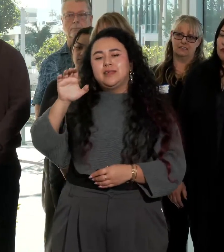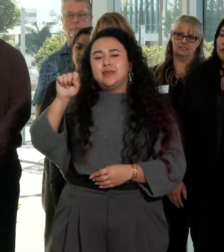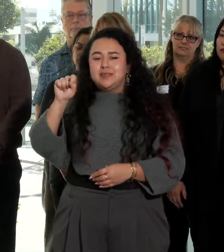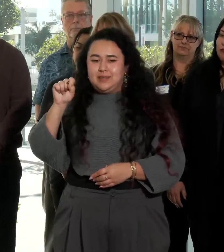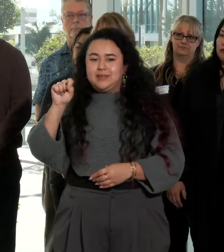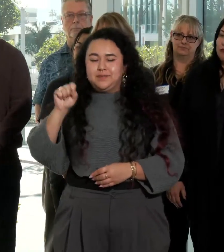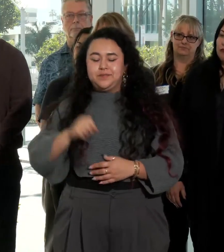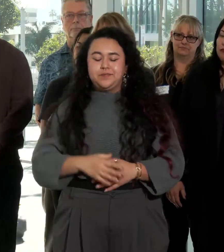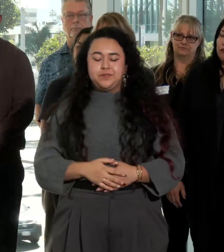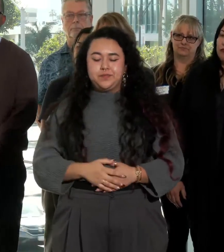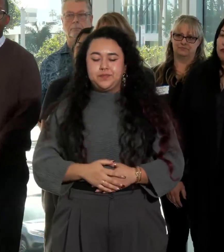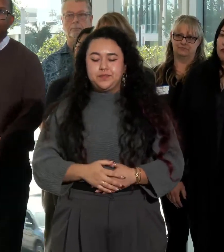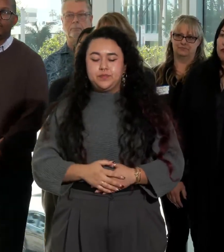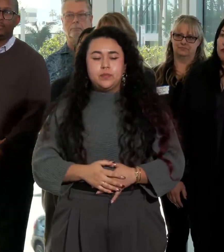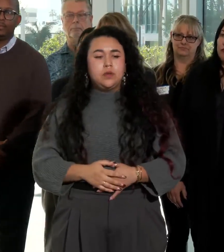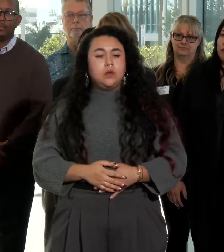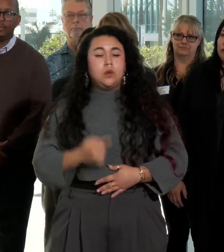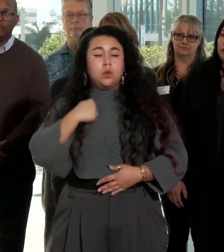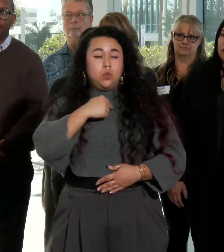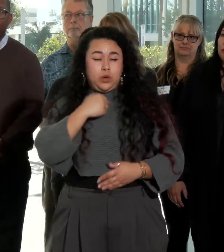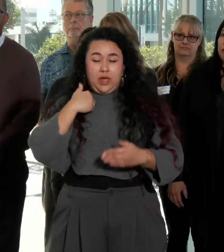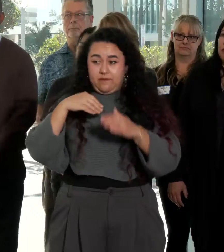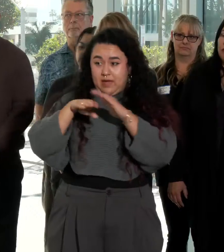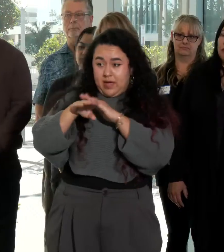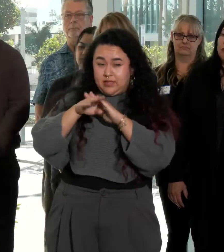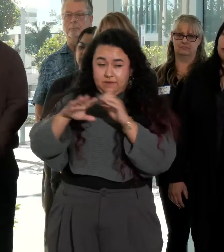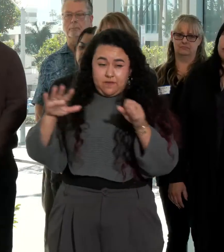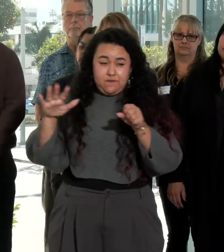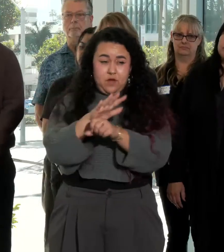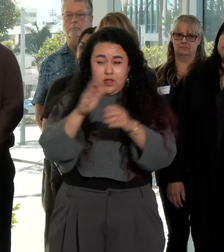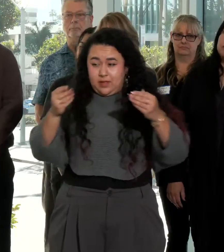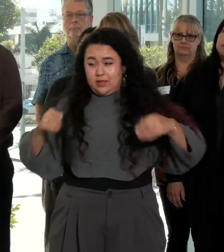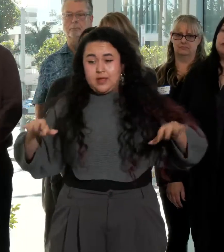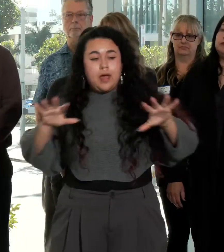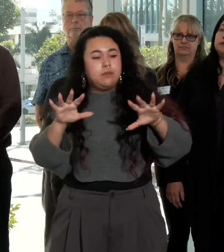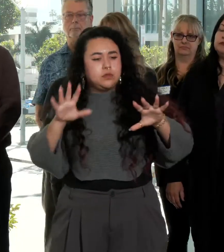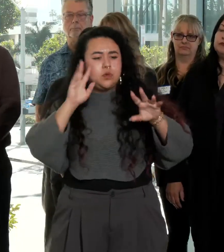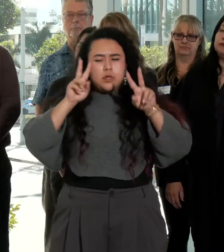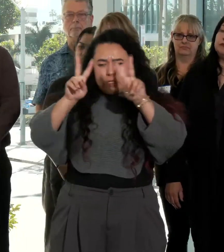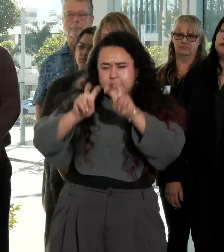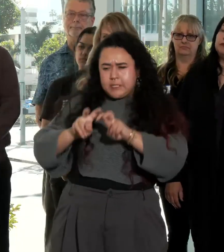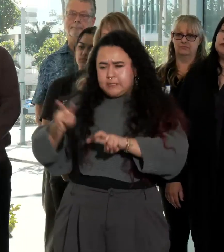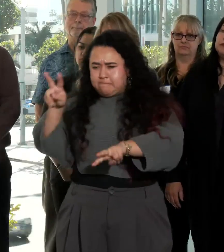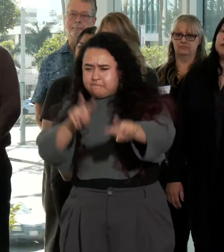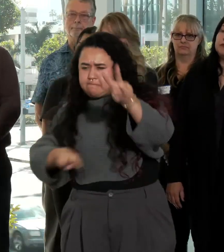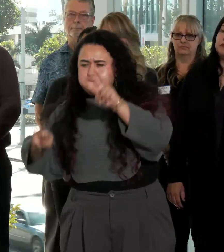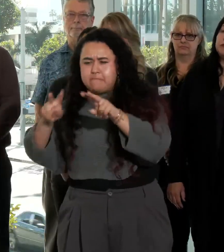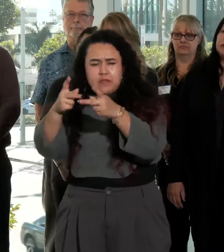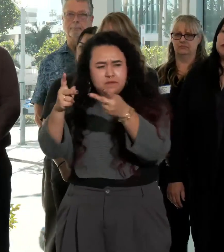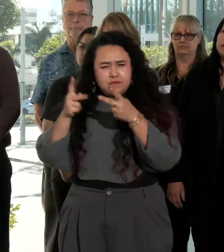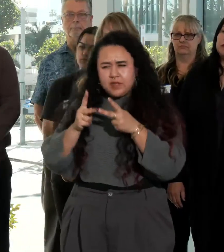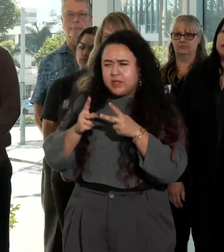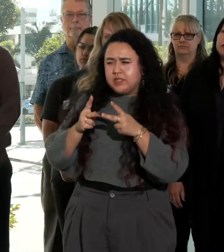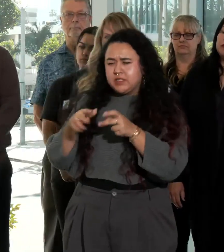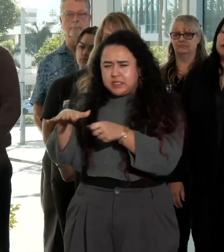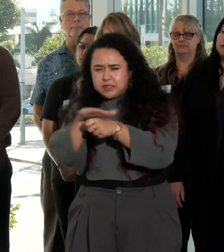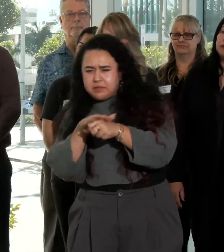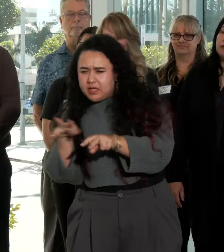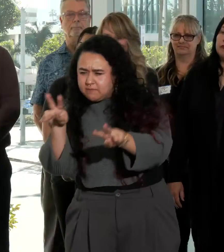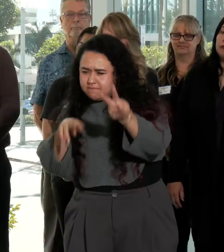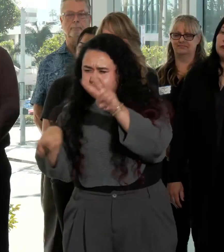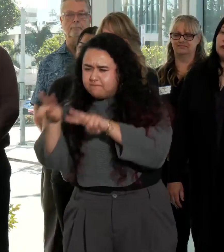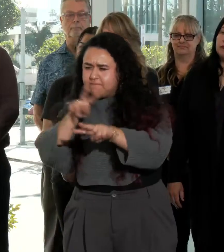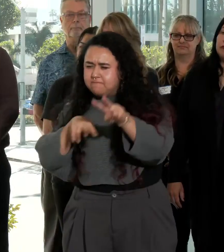longbeach.gov/ACS. Once we have access to the full campus, we will assess the condition of the facility and the space